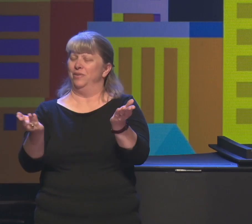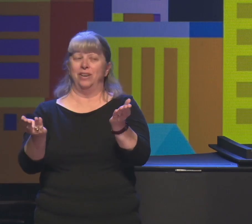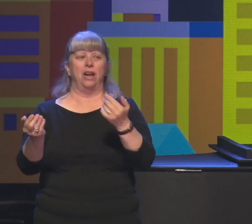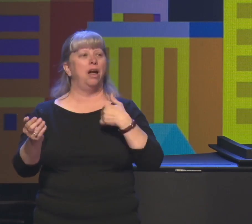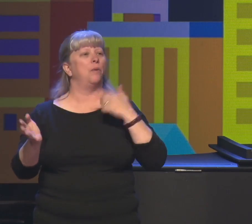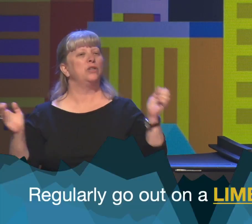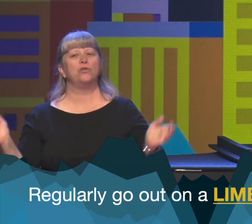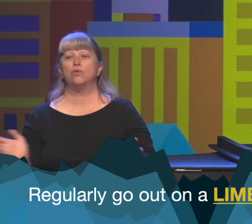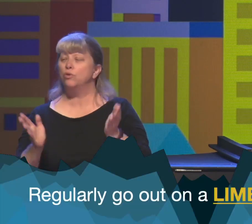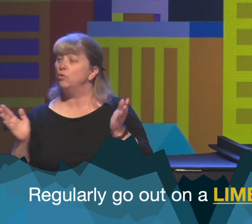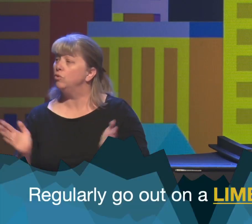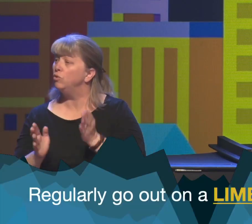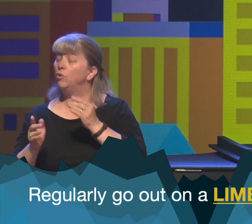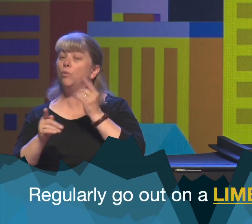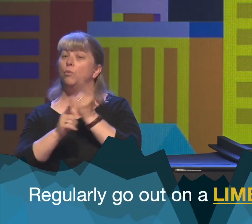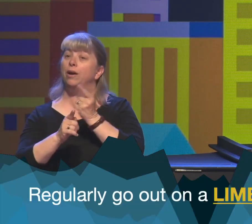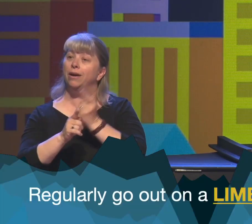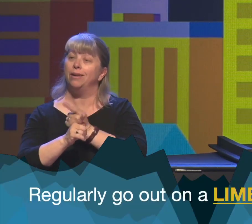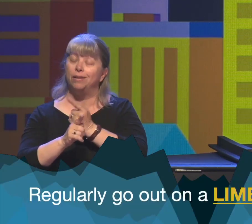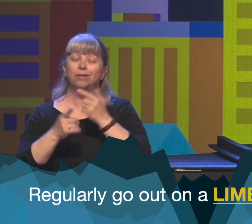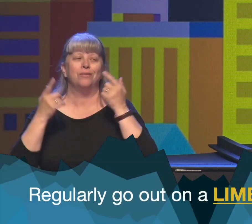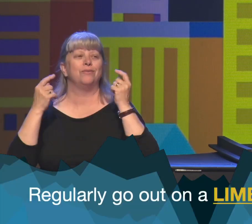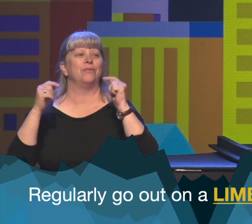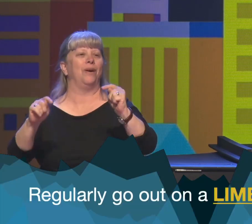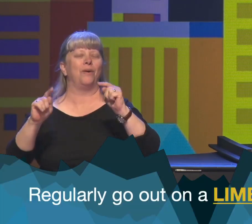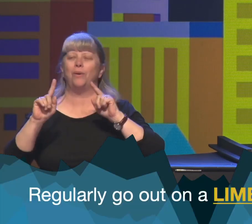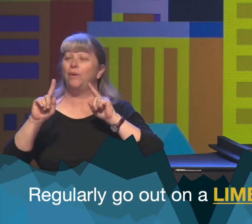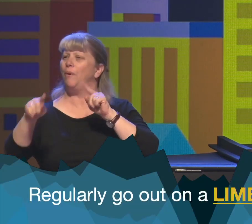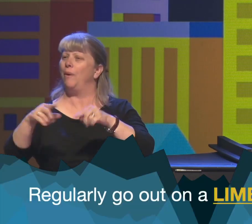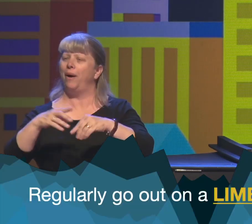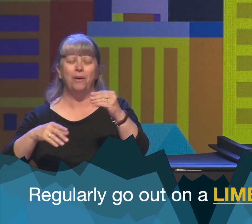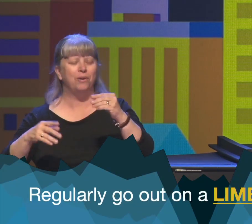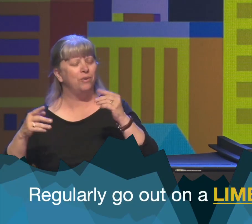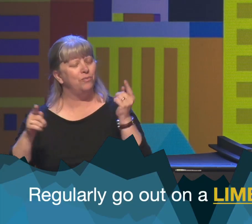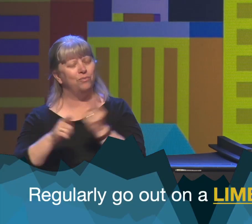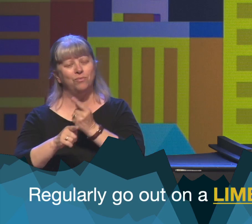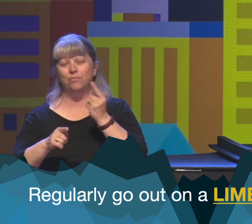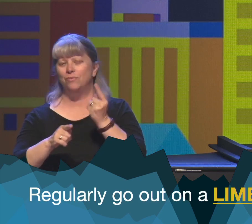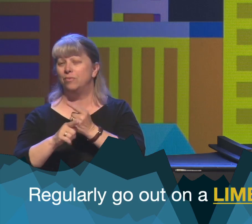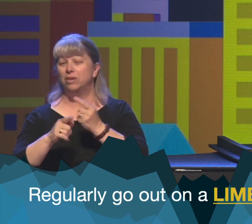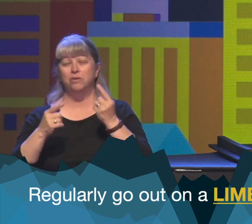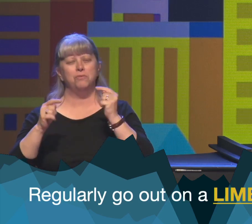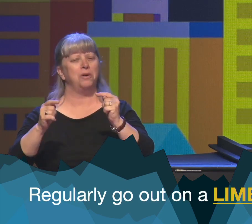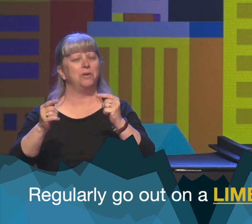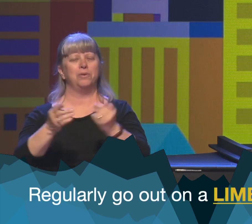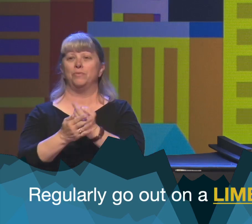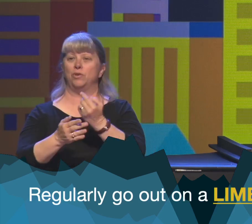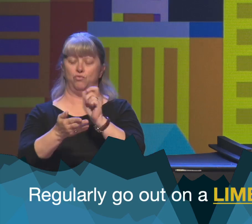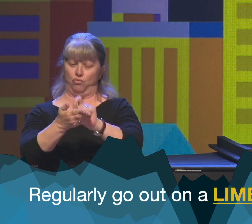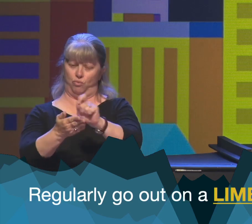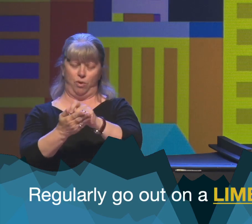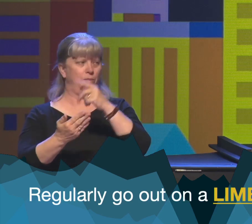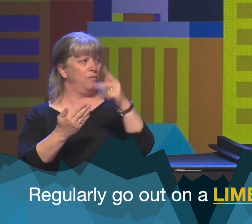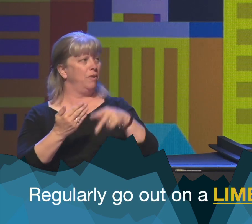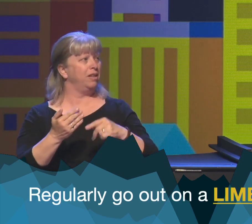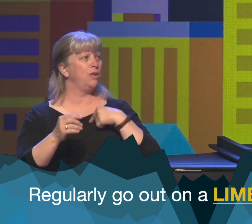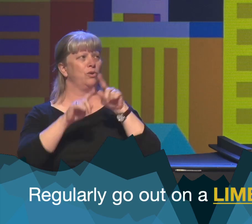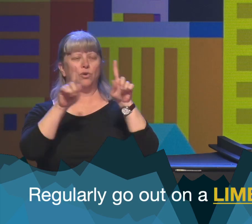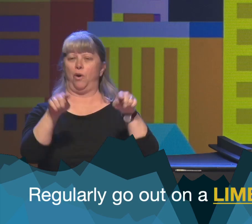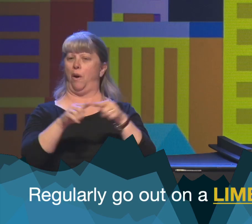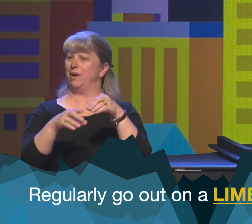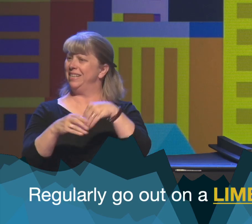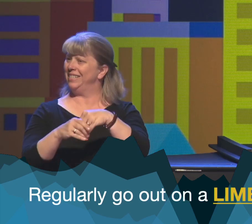I want to encourage you to regularly go out on a limb. Regularly go out on a limb. Inside your program, there's a little card that